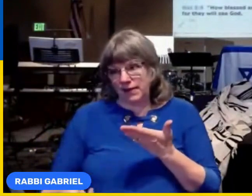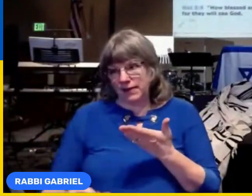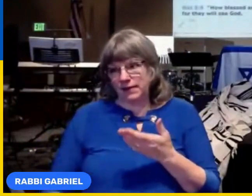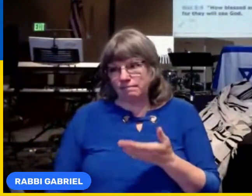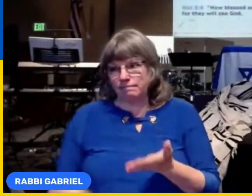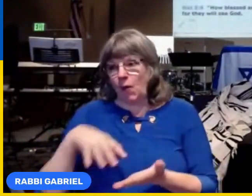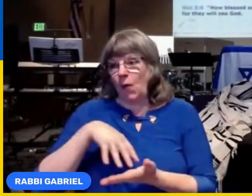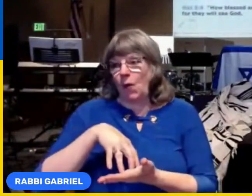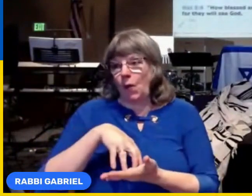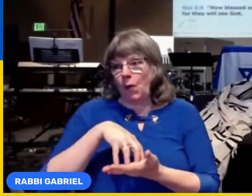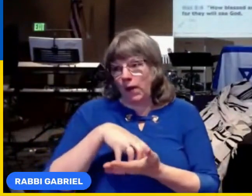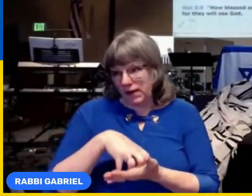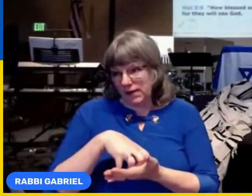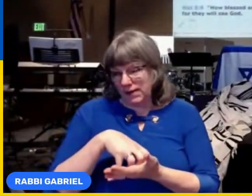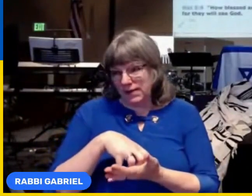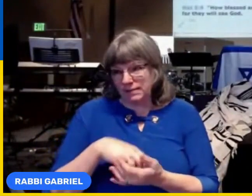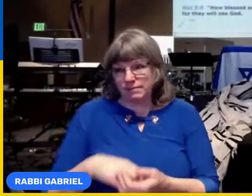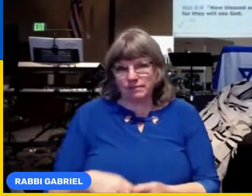weaknesses,